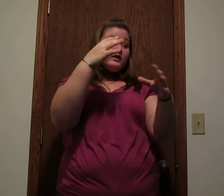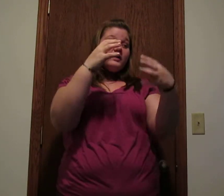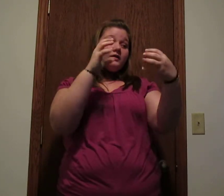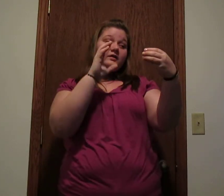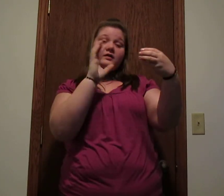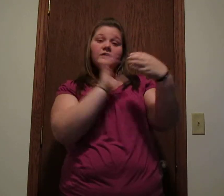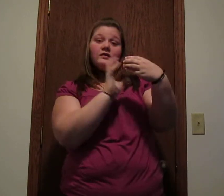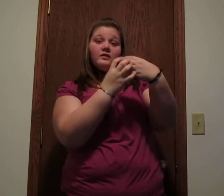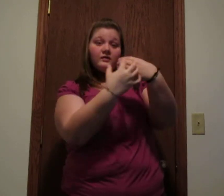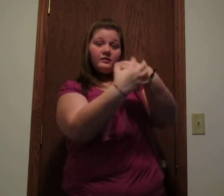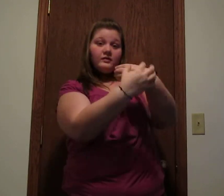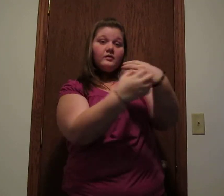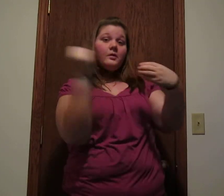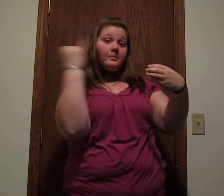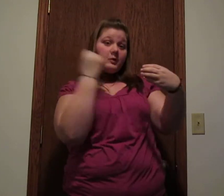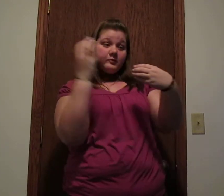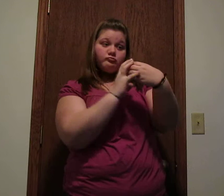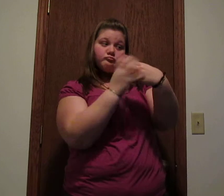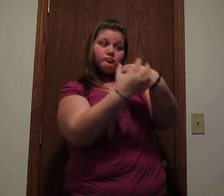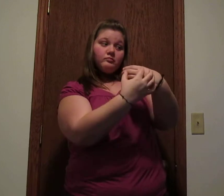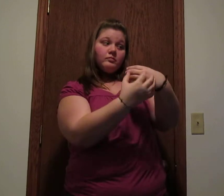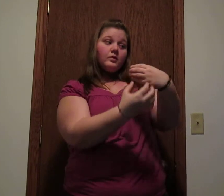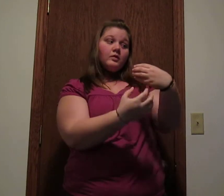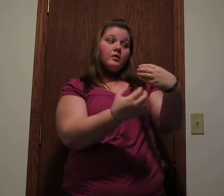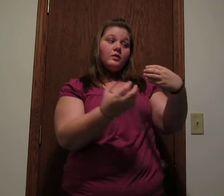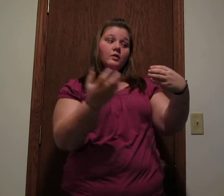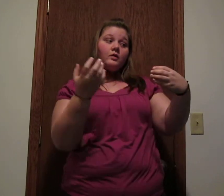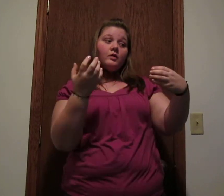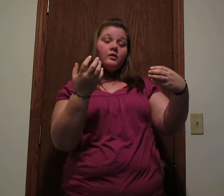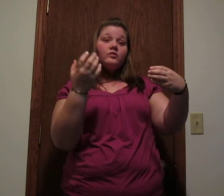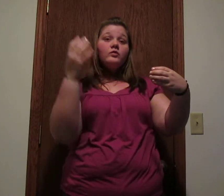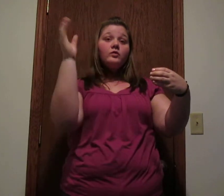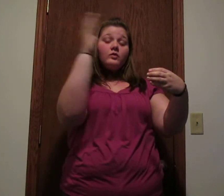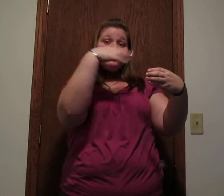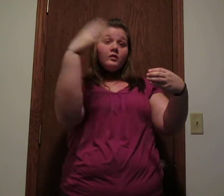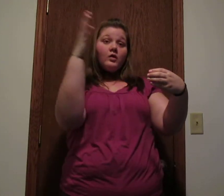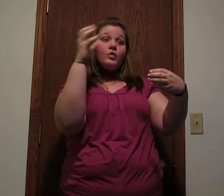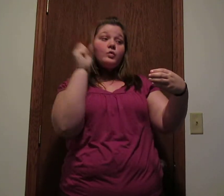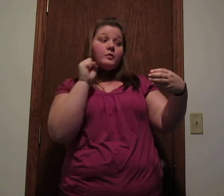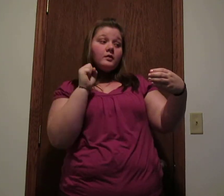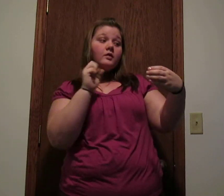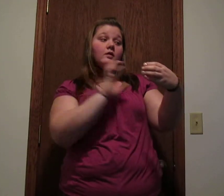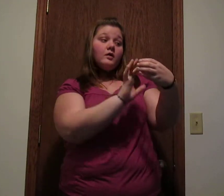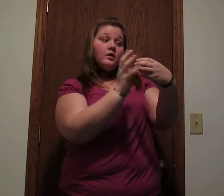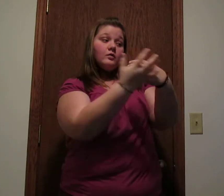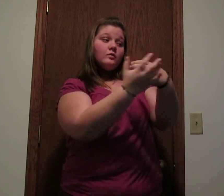Because it's cooler. What's that do to the air around the Pepsi? It cools it, and the water vapor in that air around the Pepsi